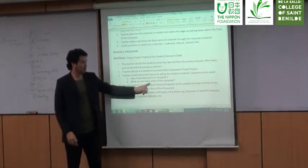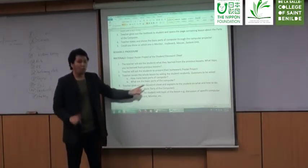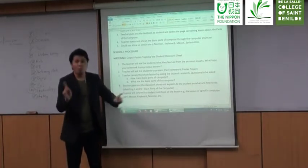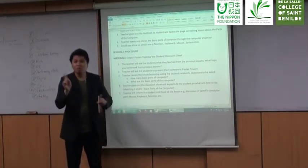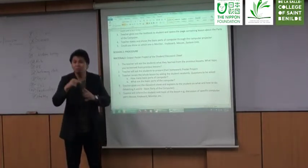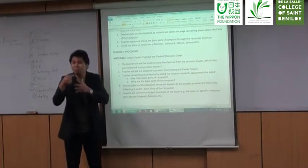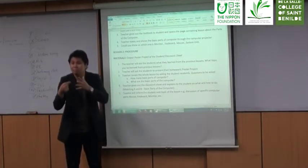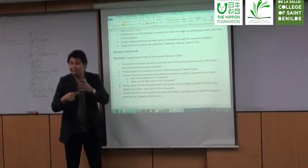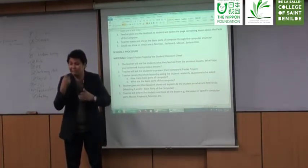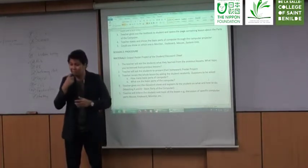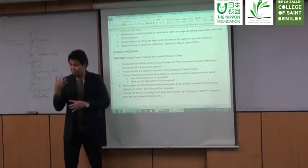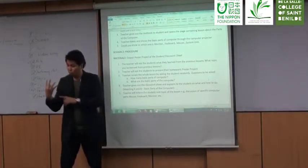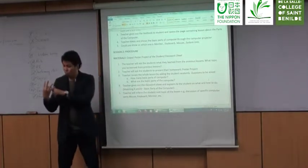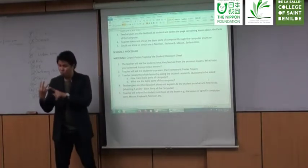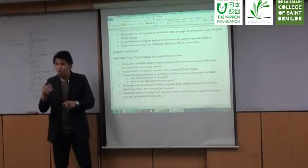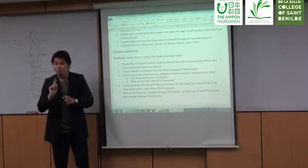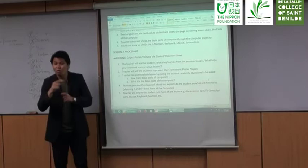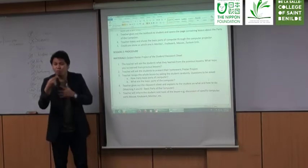But what?